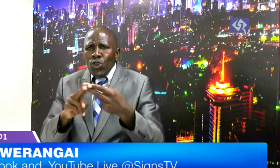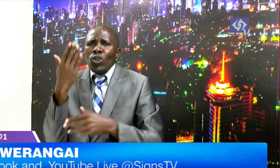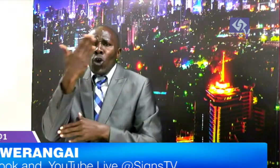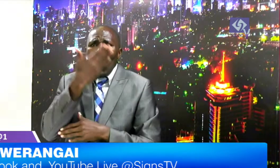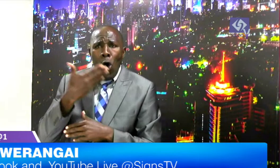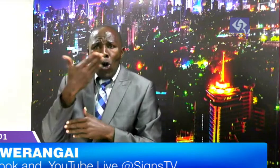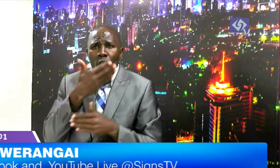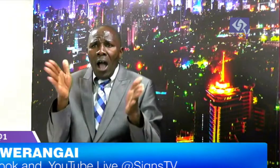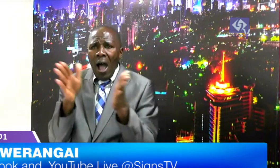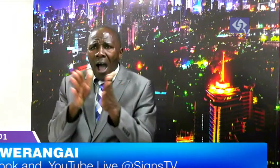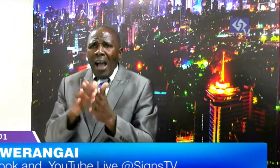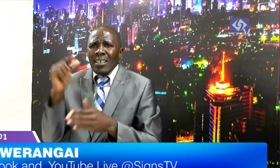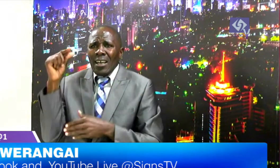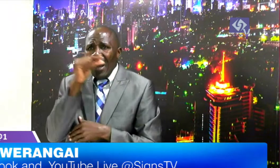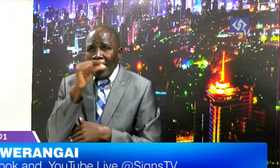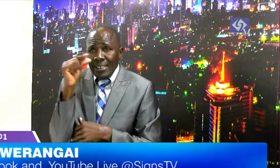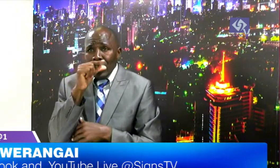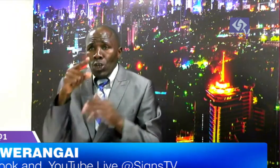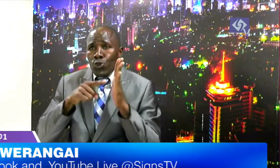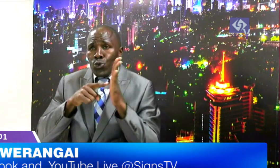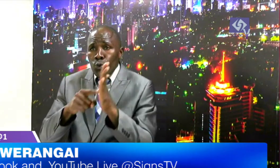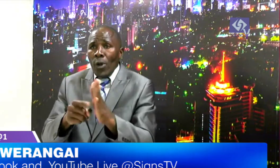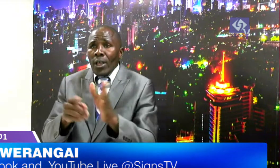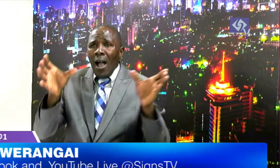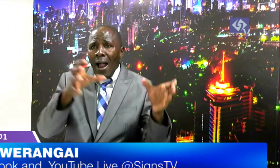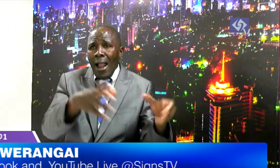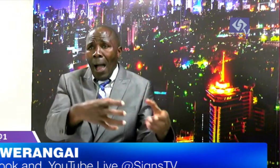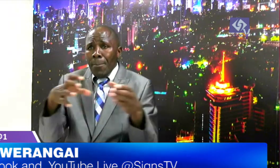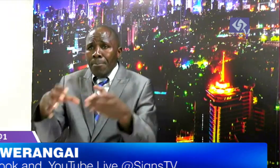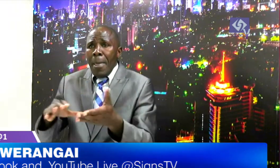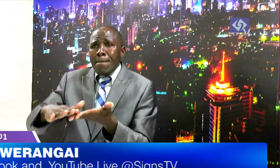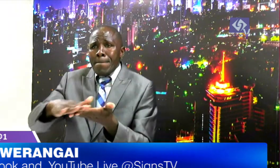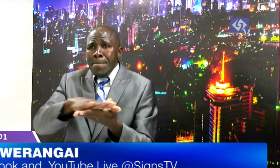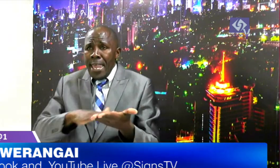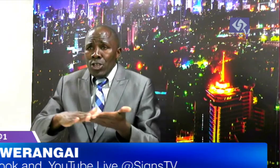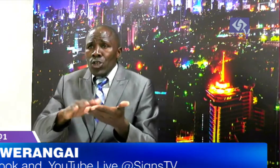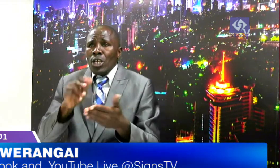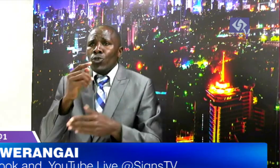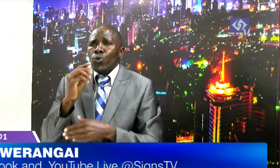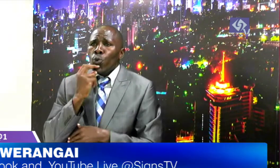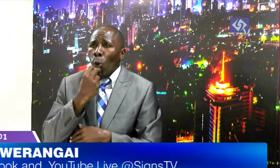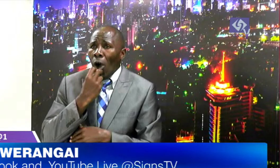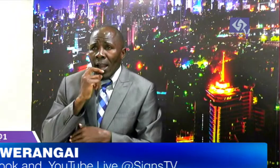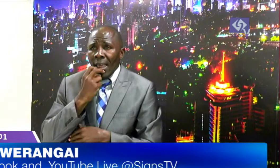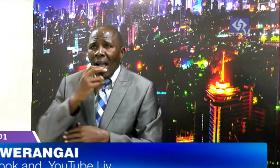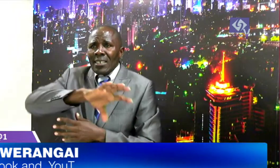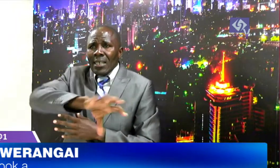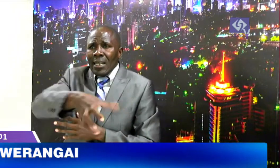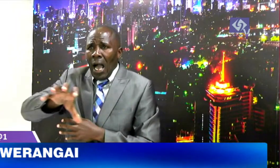The multinational oil and gas exploration company, based in Turkana